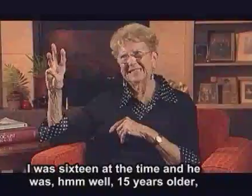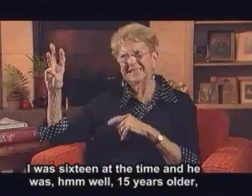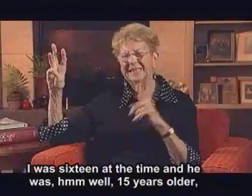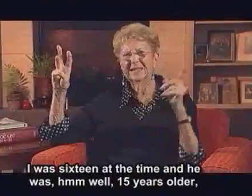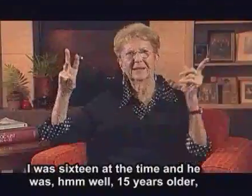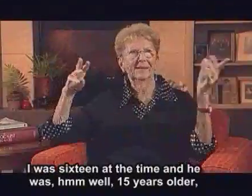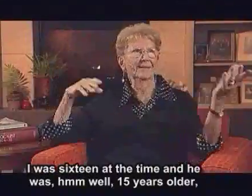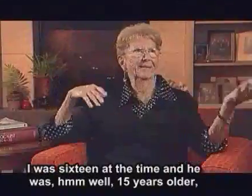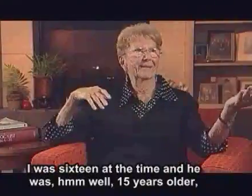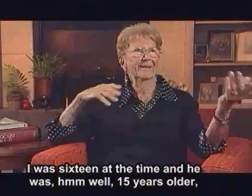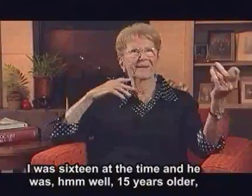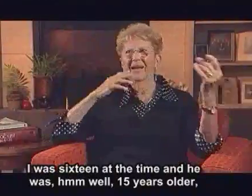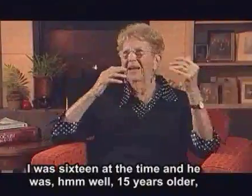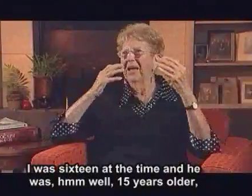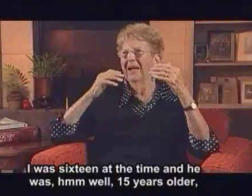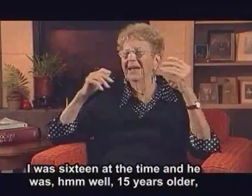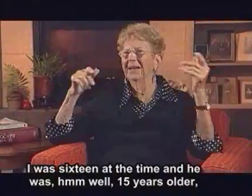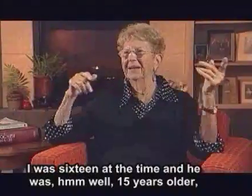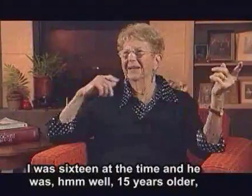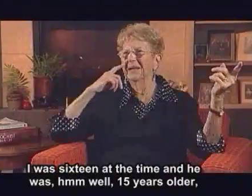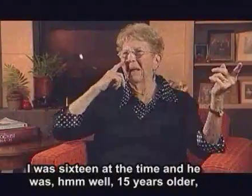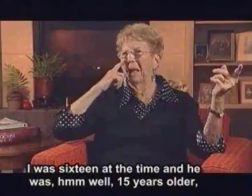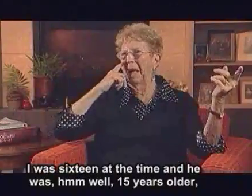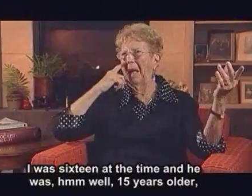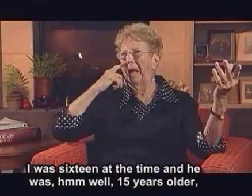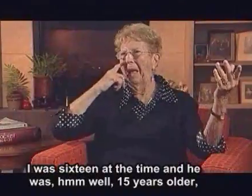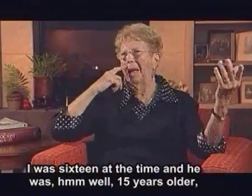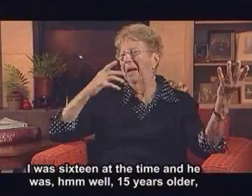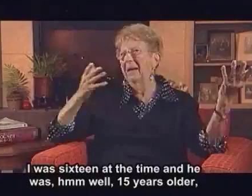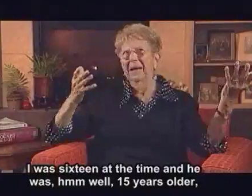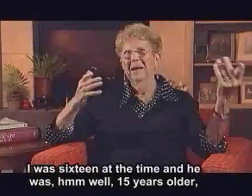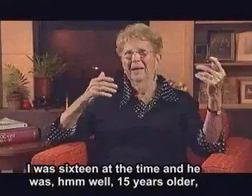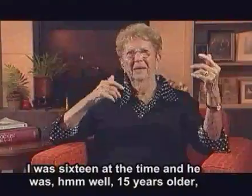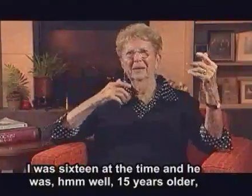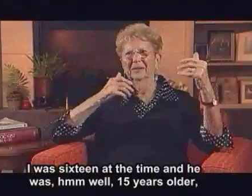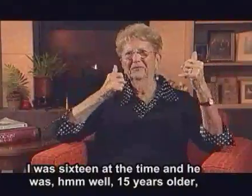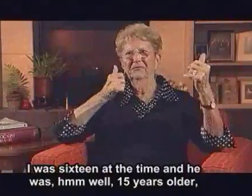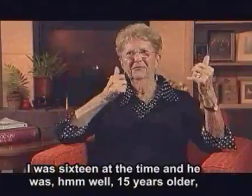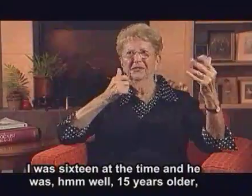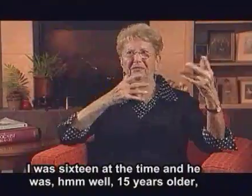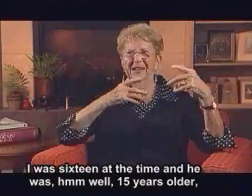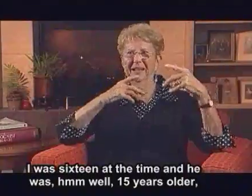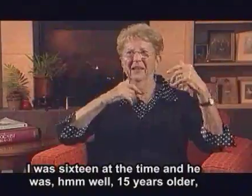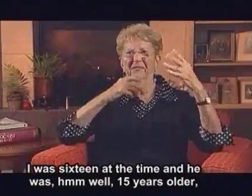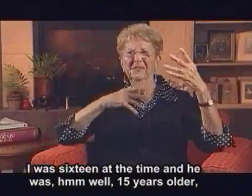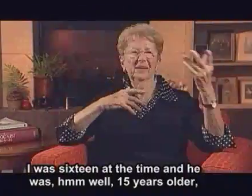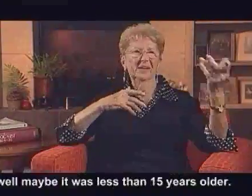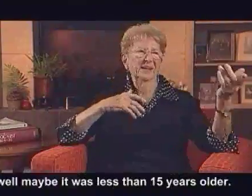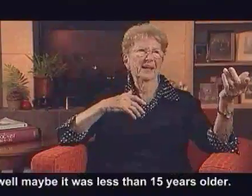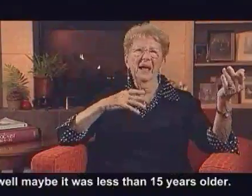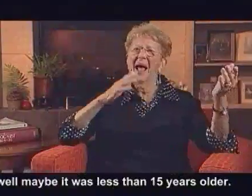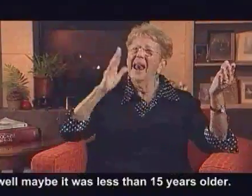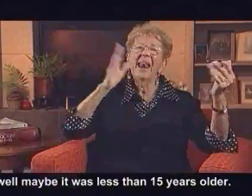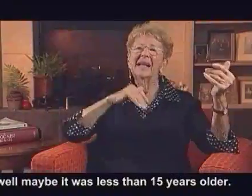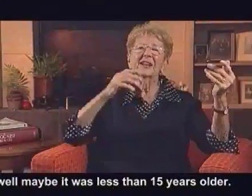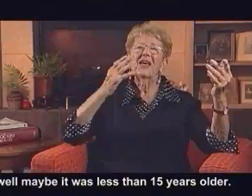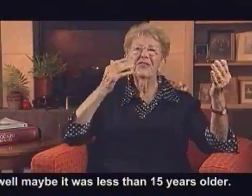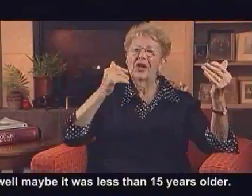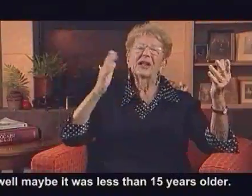16 at the time, and he was, well, 15 years older. Maybe it was less than 15 years